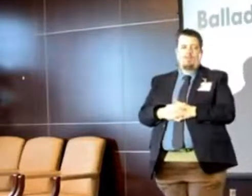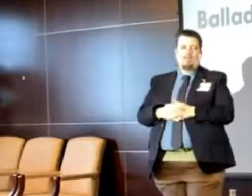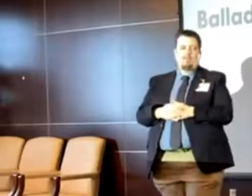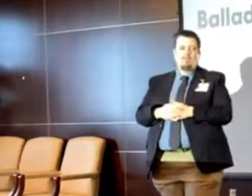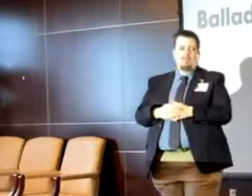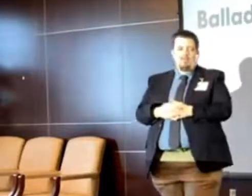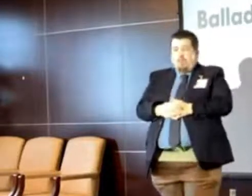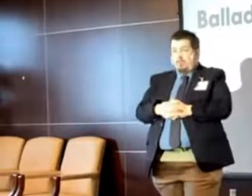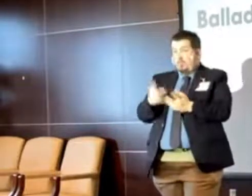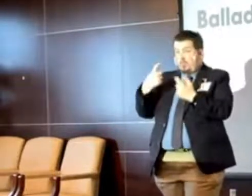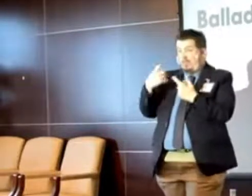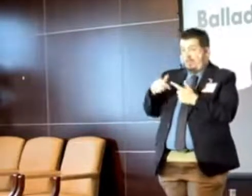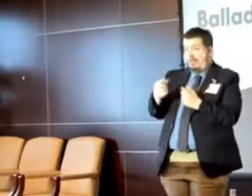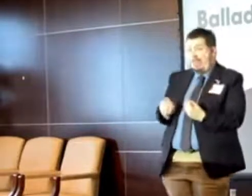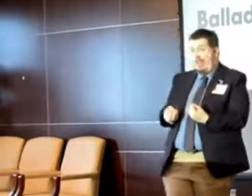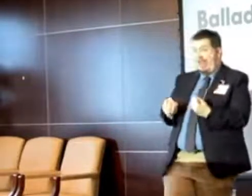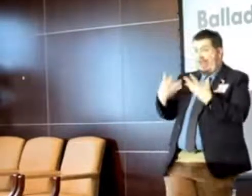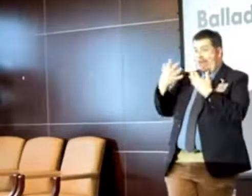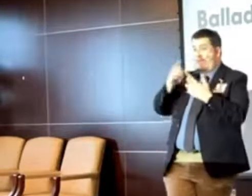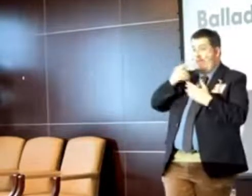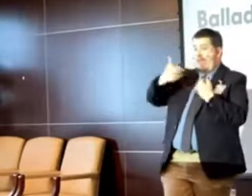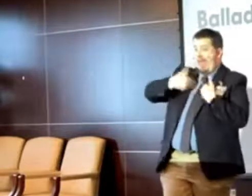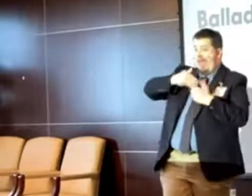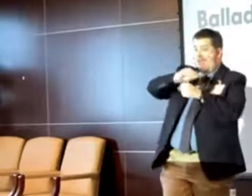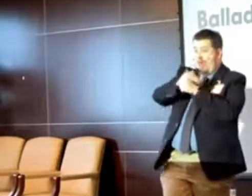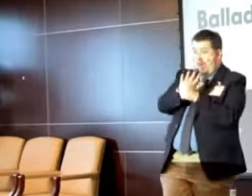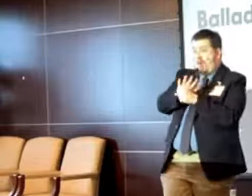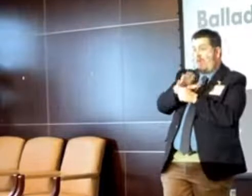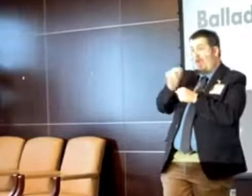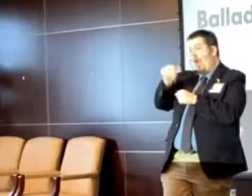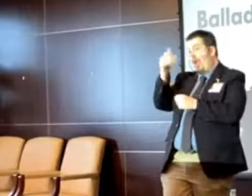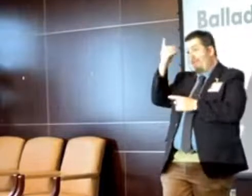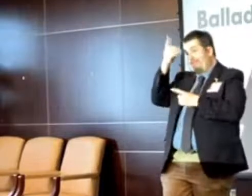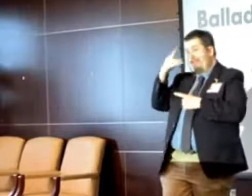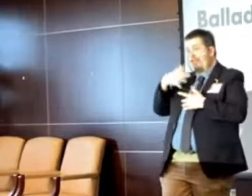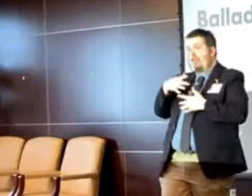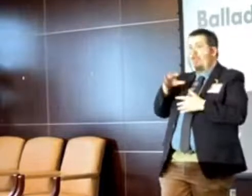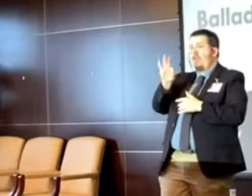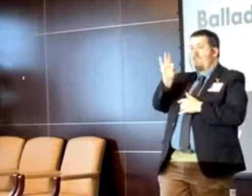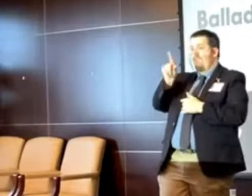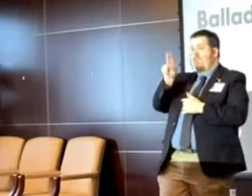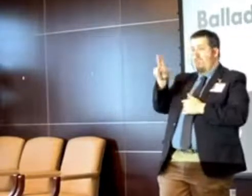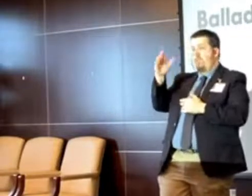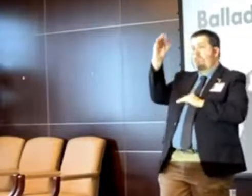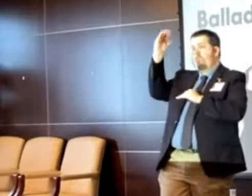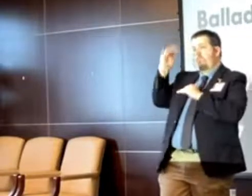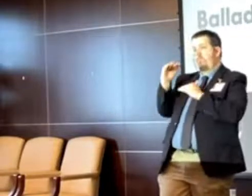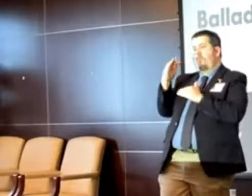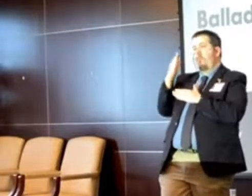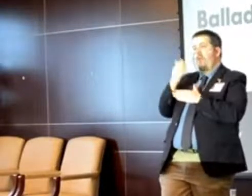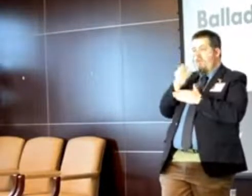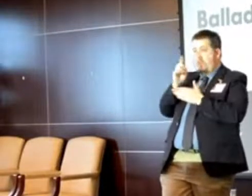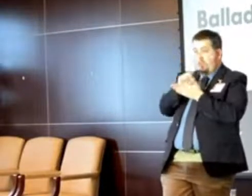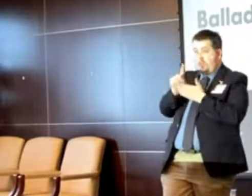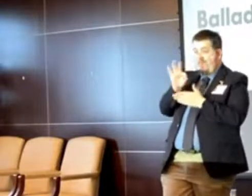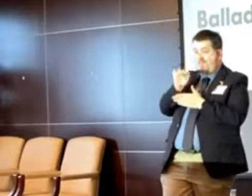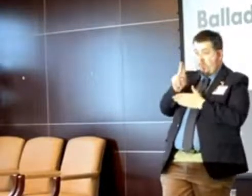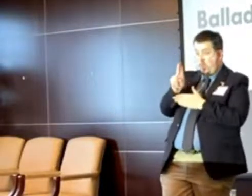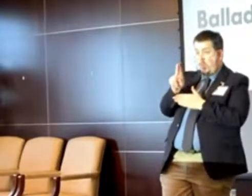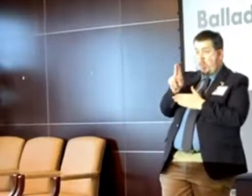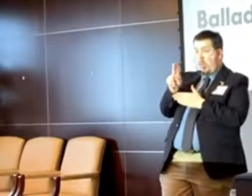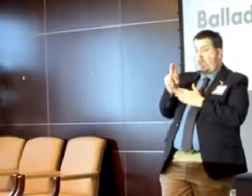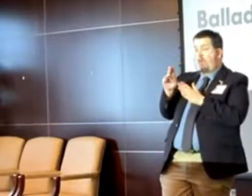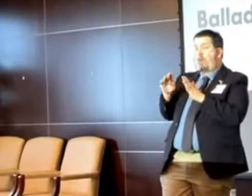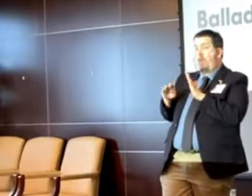Okay, so the question was about how many are actually with COVID and other respiratory diseases. I can tell you that flu has gone down significantly. So we had a couple weeks that flu